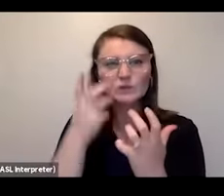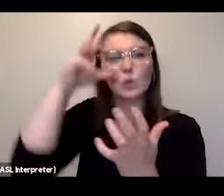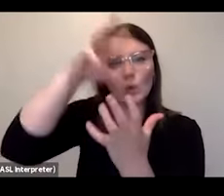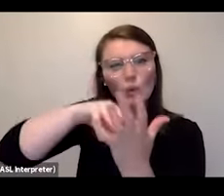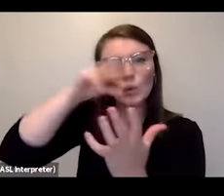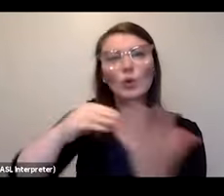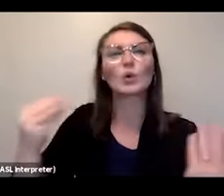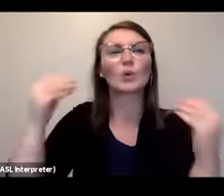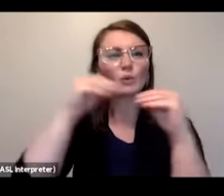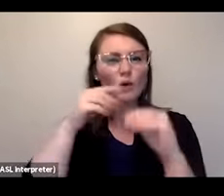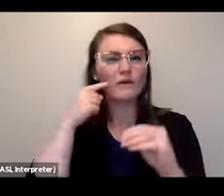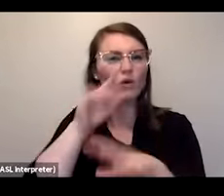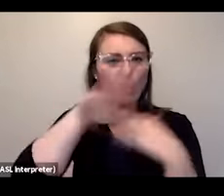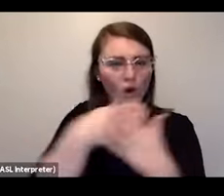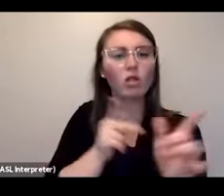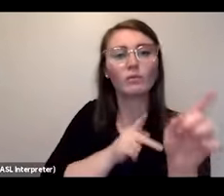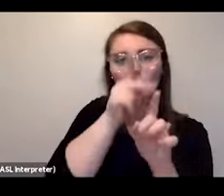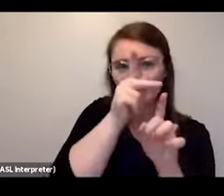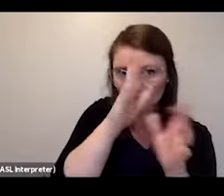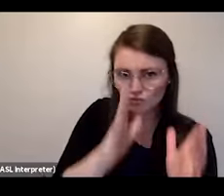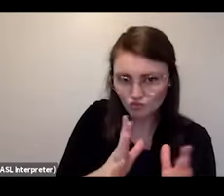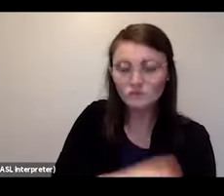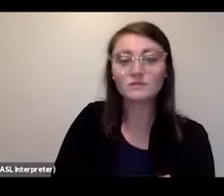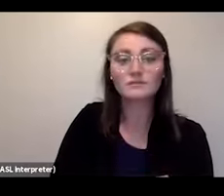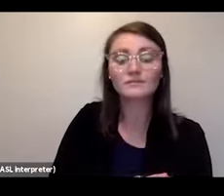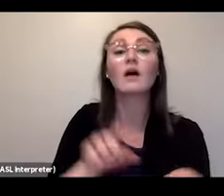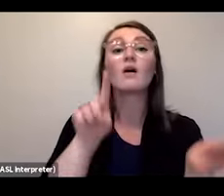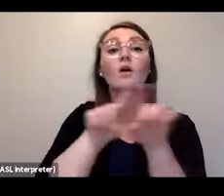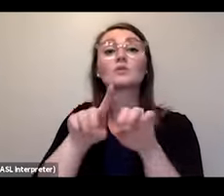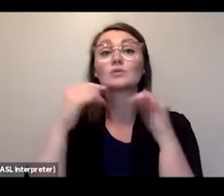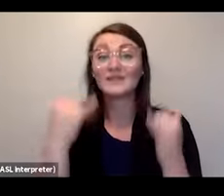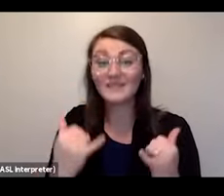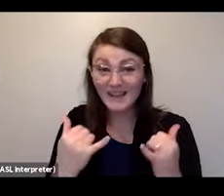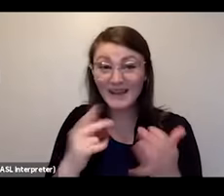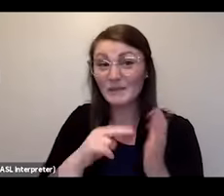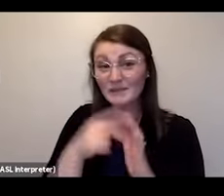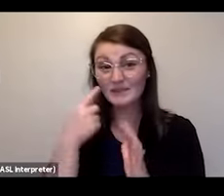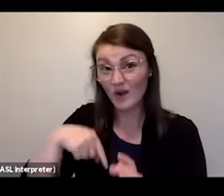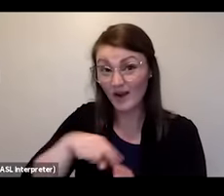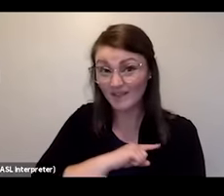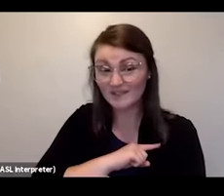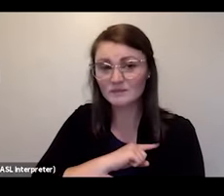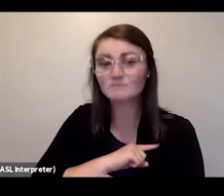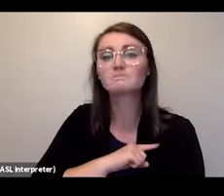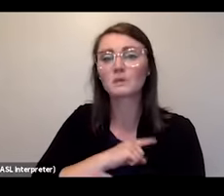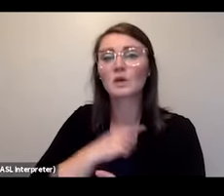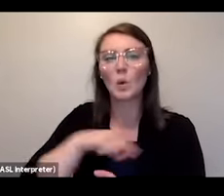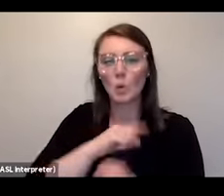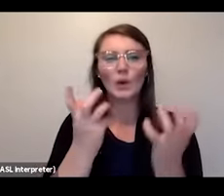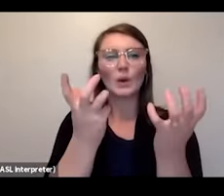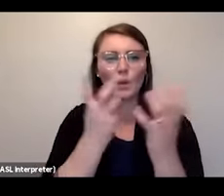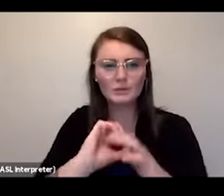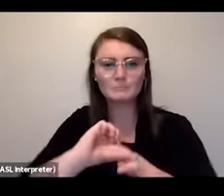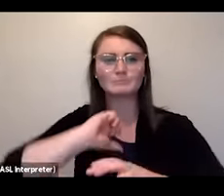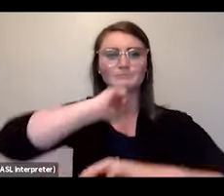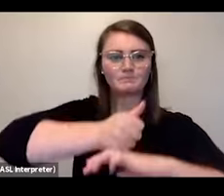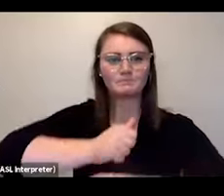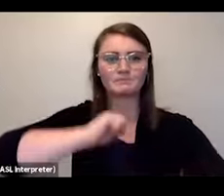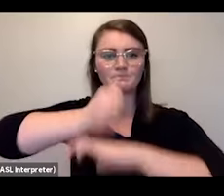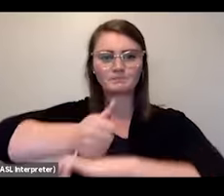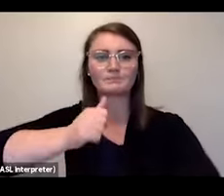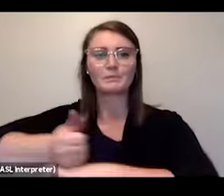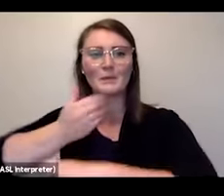all, it means taking what we have learned here today and implementing long overdue changes within our own institutions